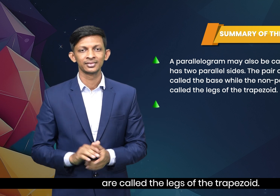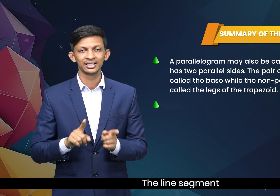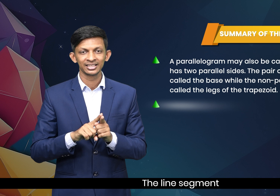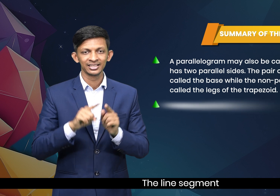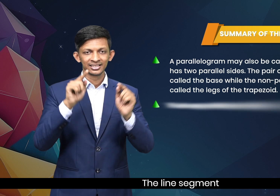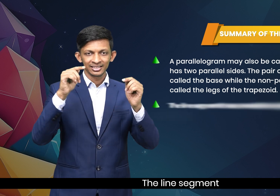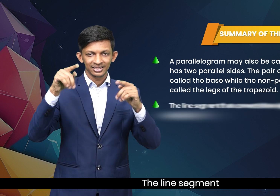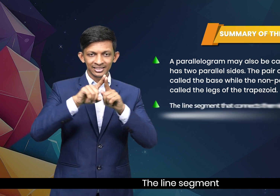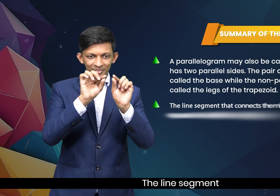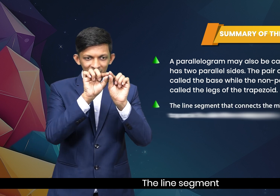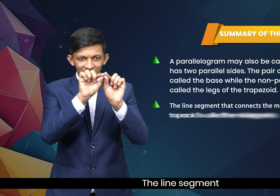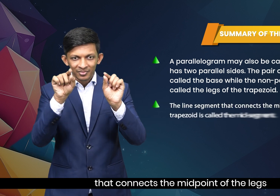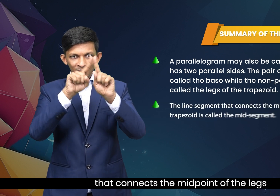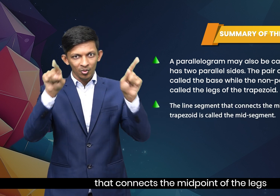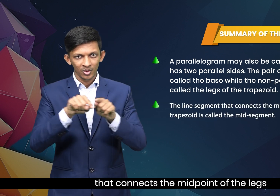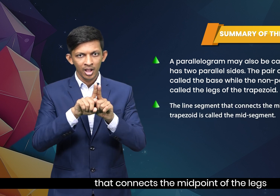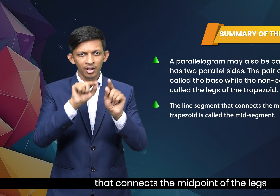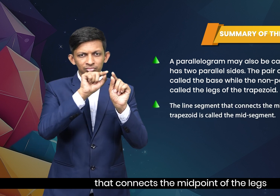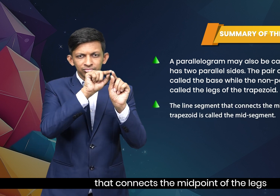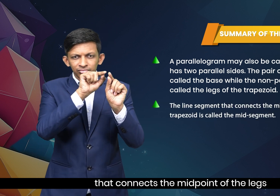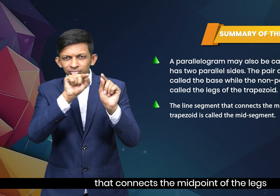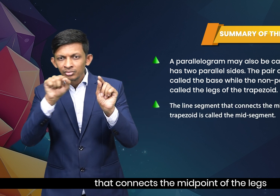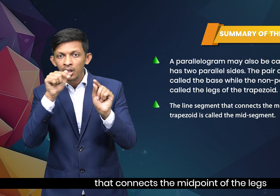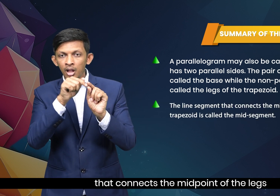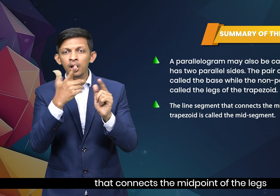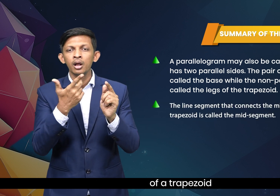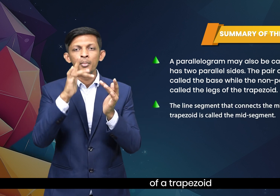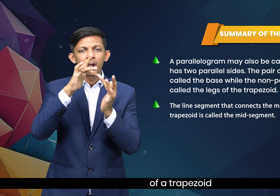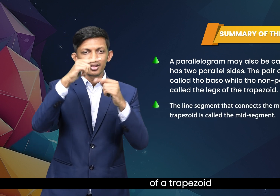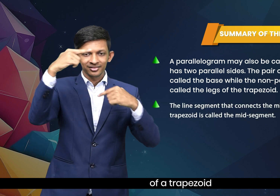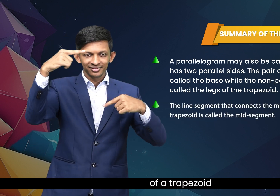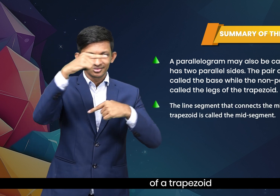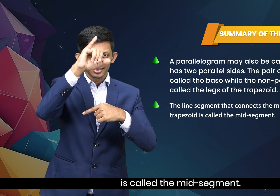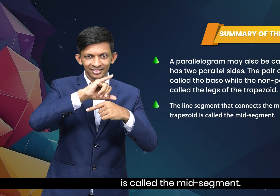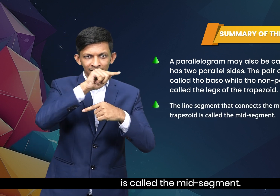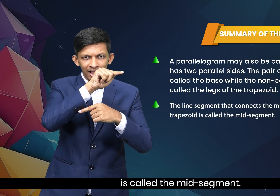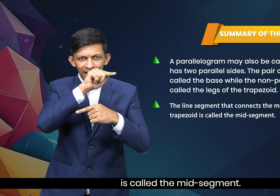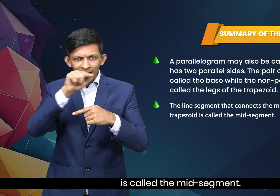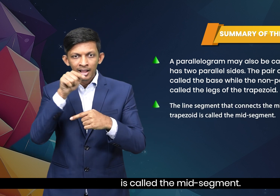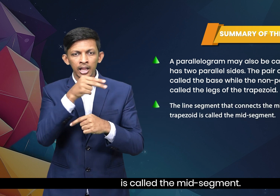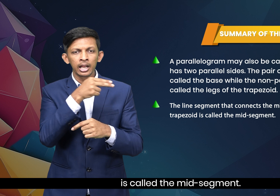The line segment that connects the midpoints of the legs of a trapezoid is called the mid-segment.